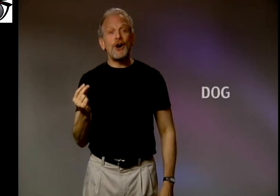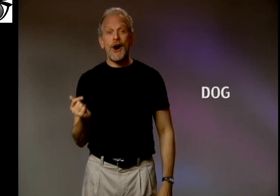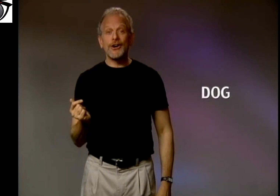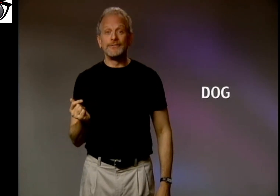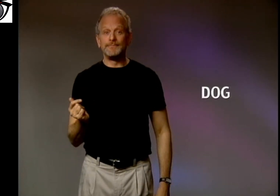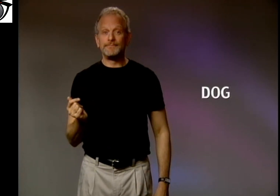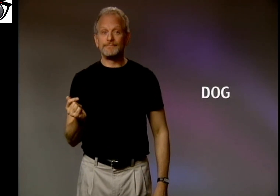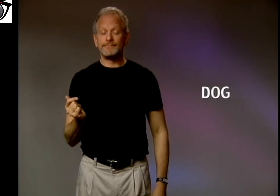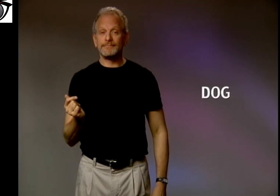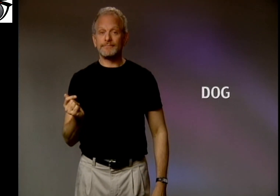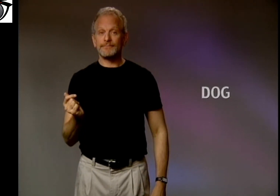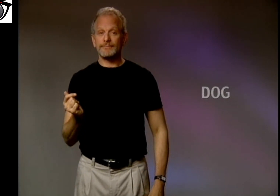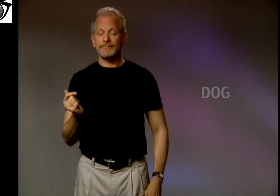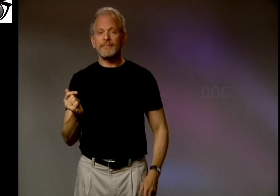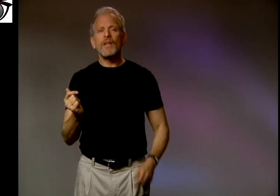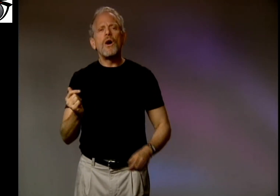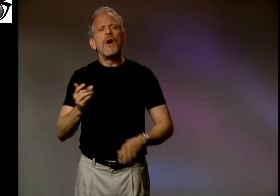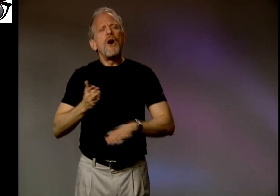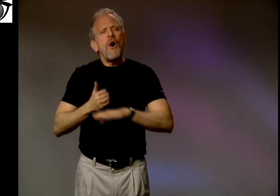and dog.